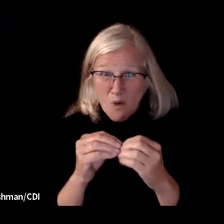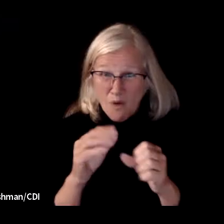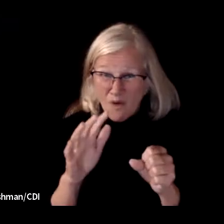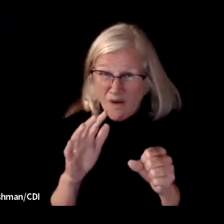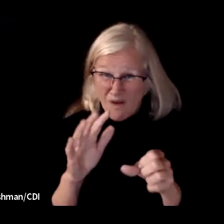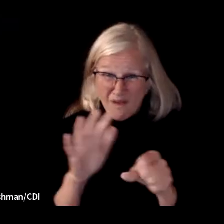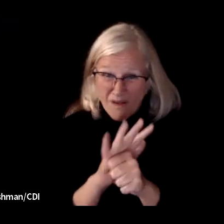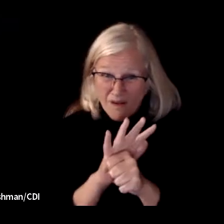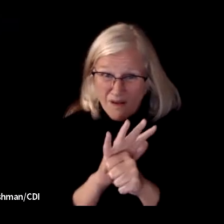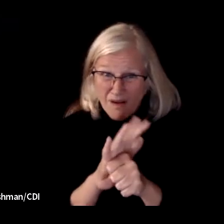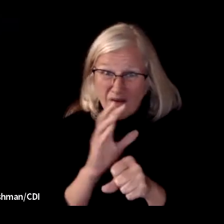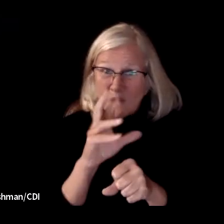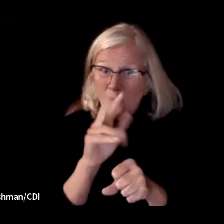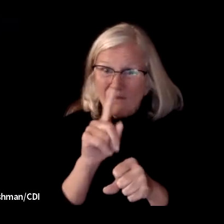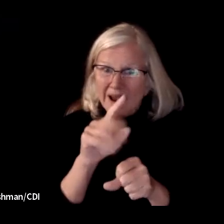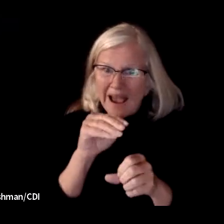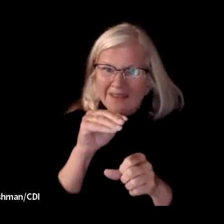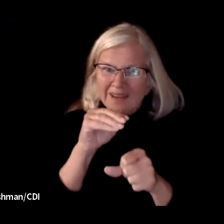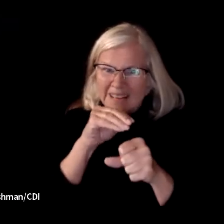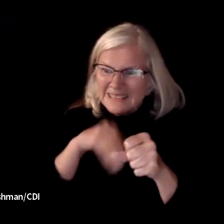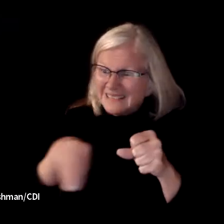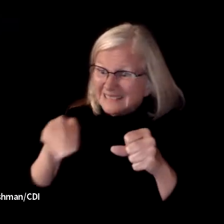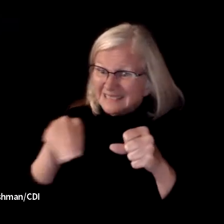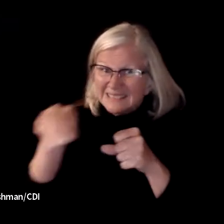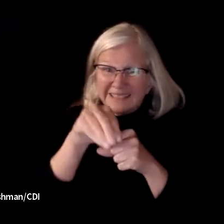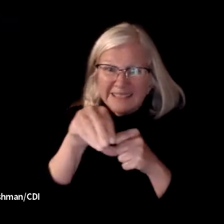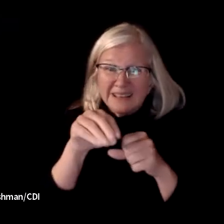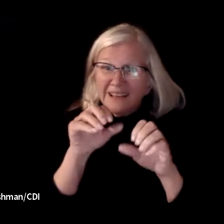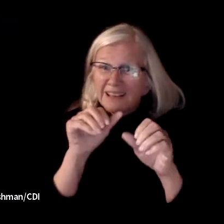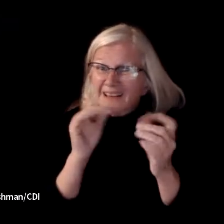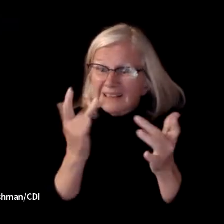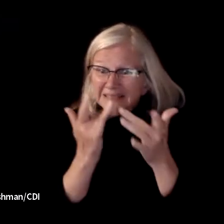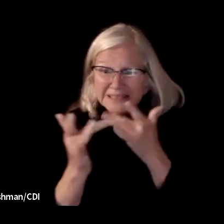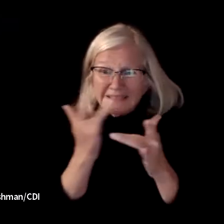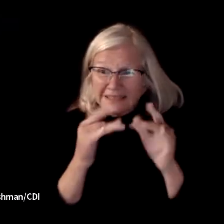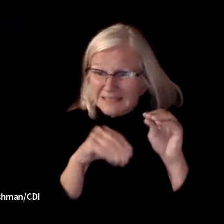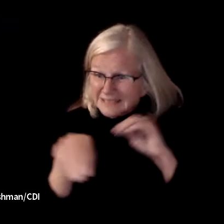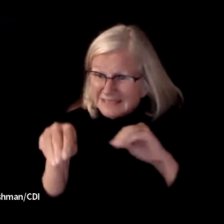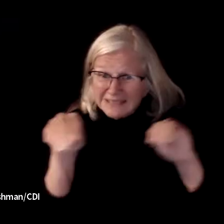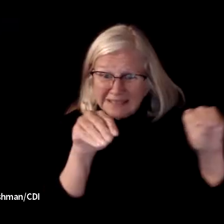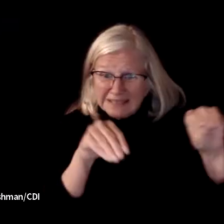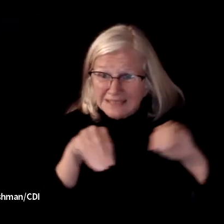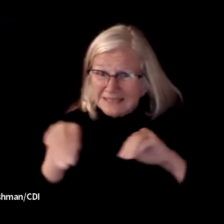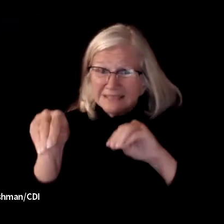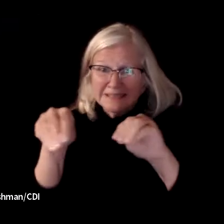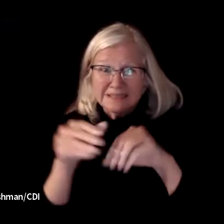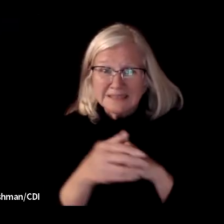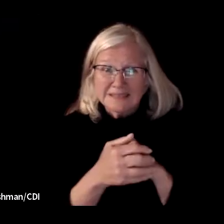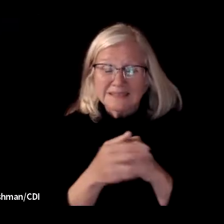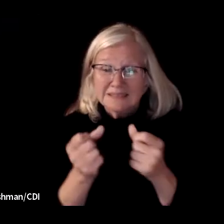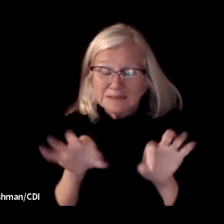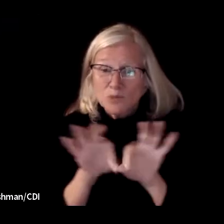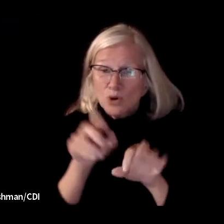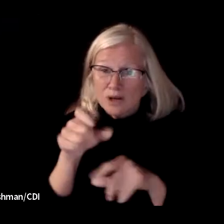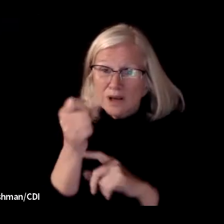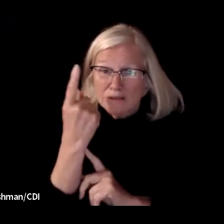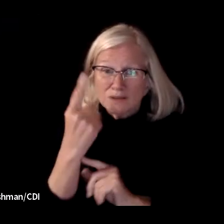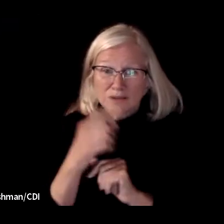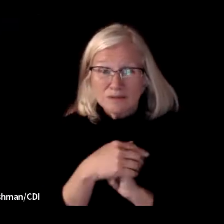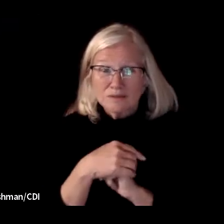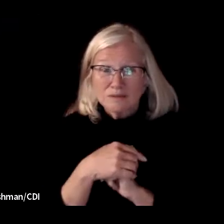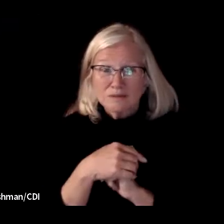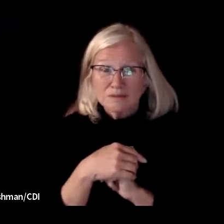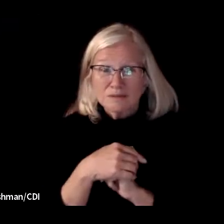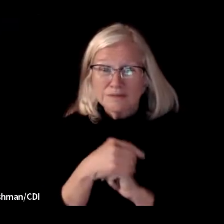allocate for any condition, COVID or otherwise. And what's important to understand is that this isn't so much about the